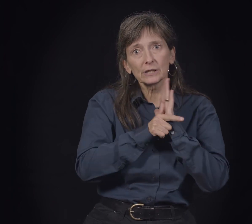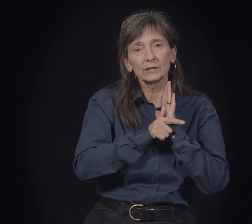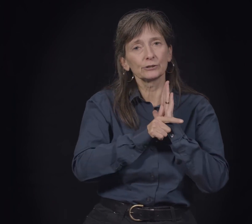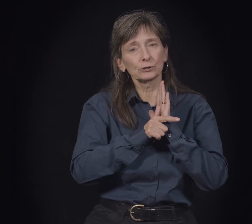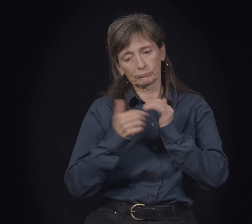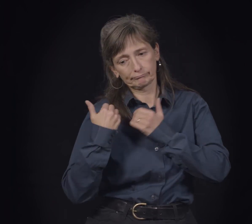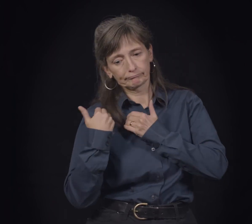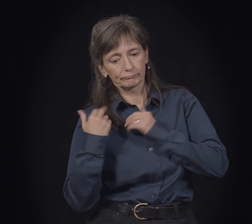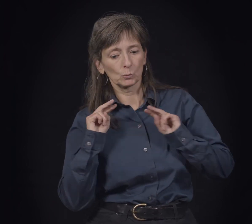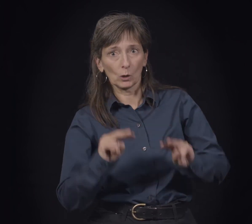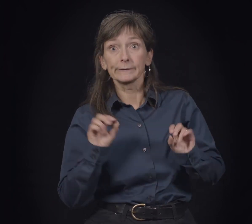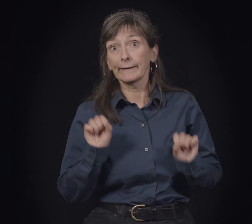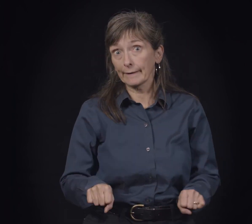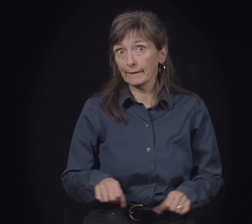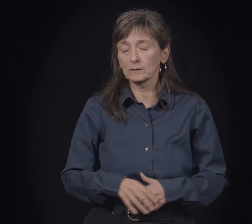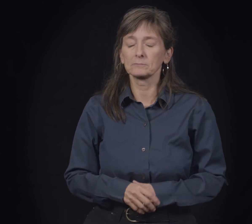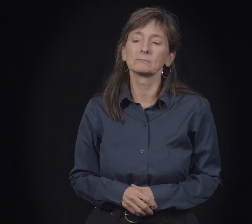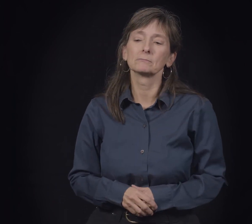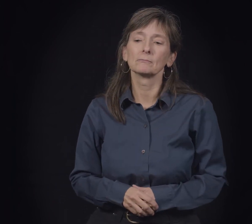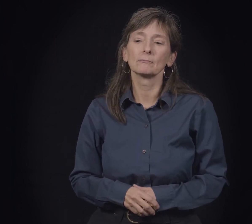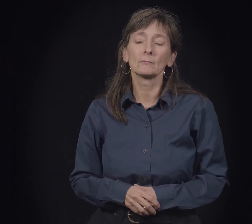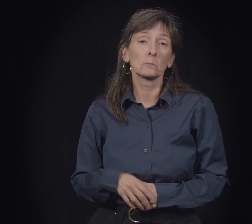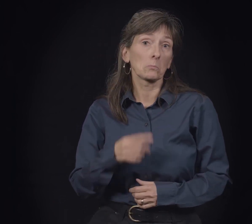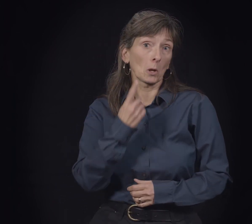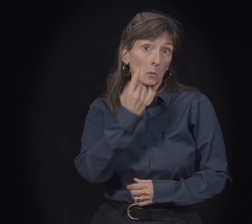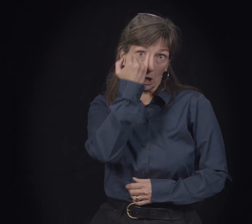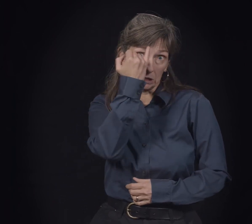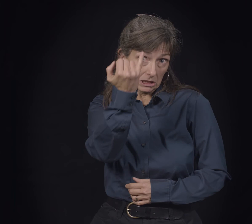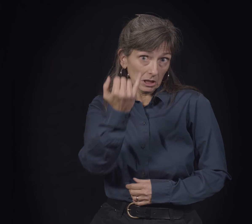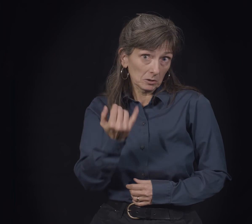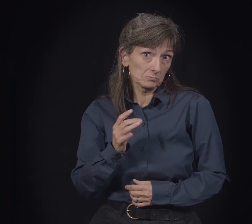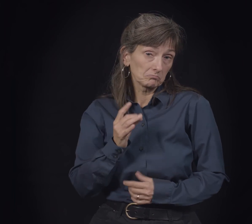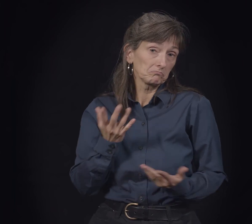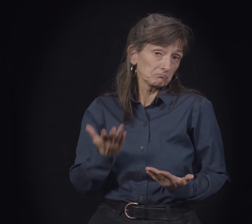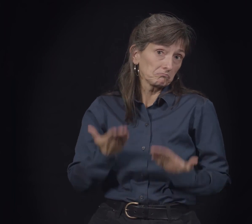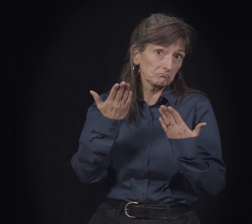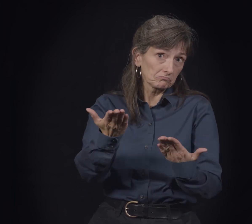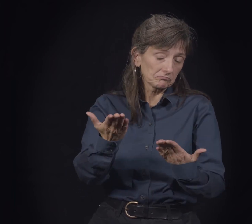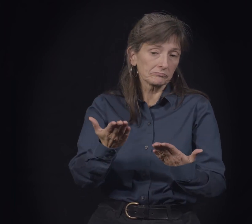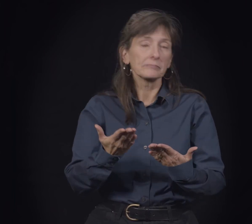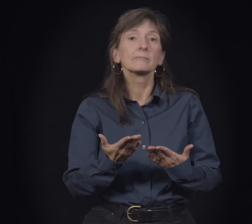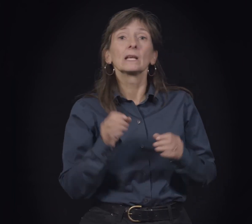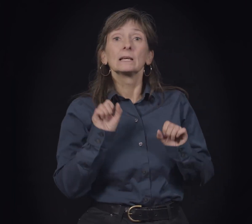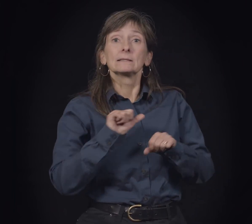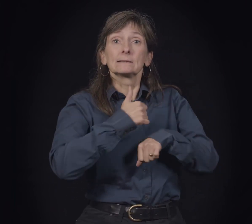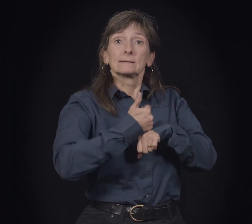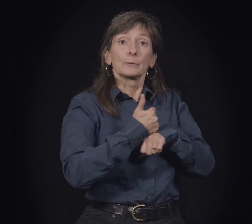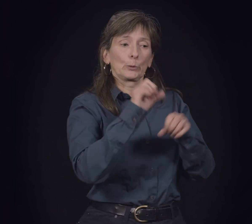One method, suggested by various participants, is to establish committees which will report to